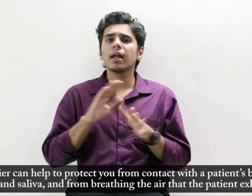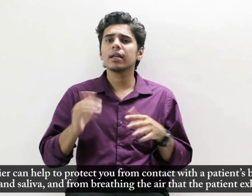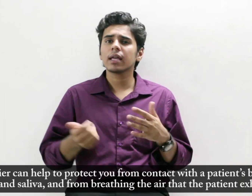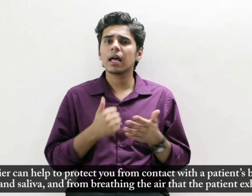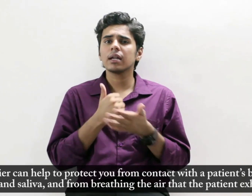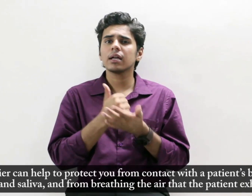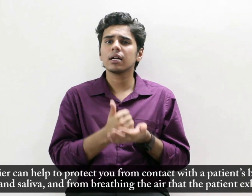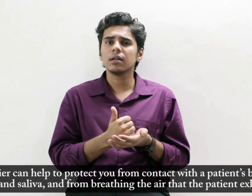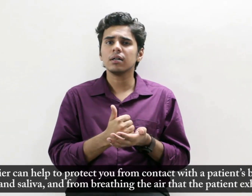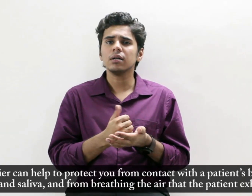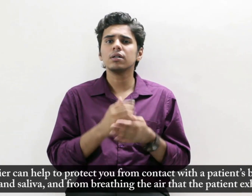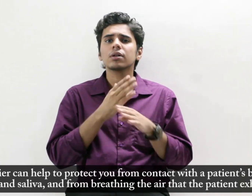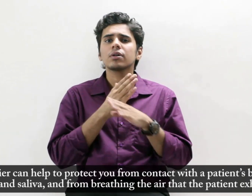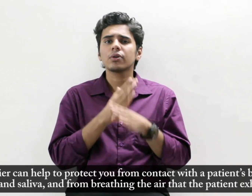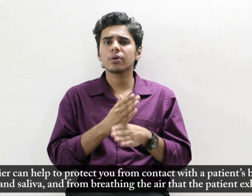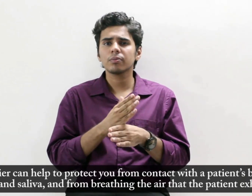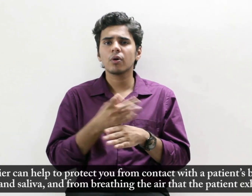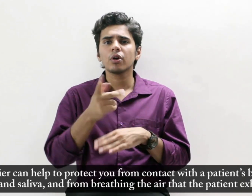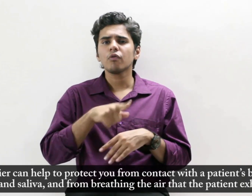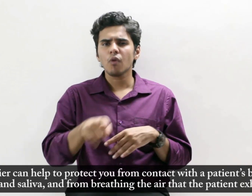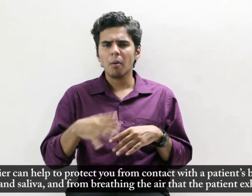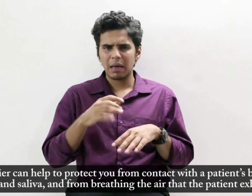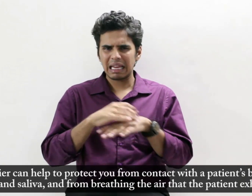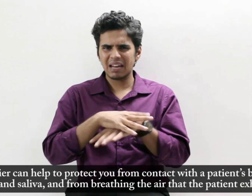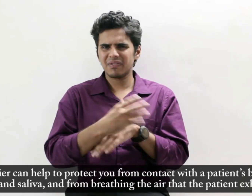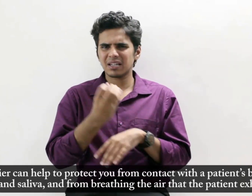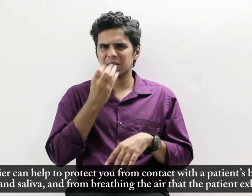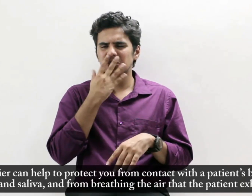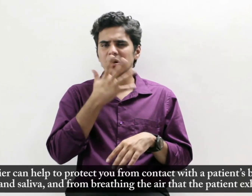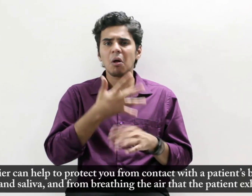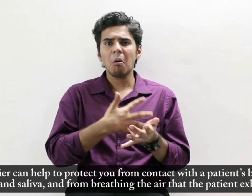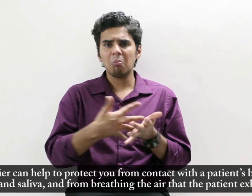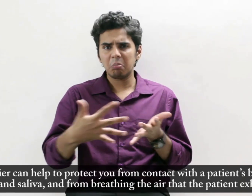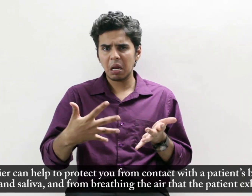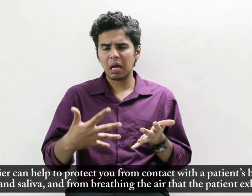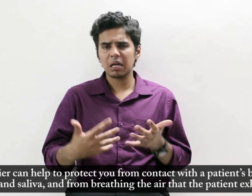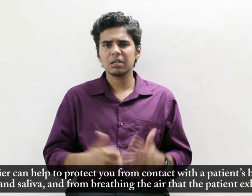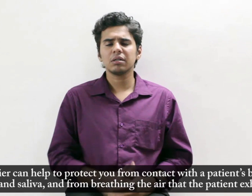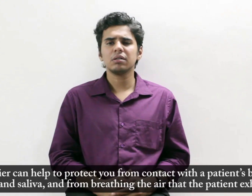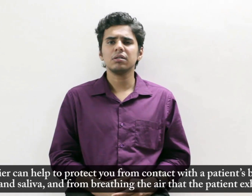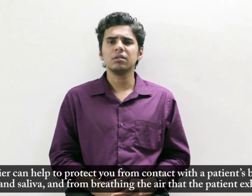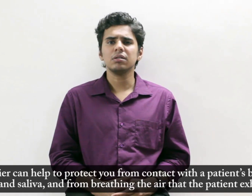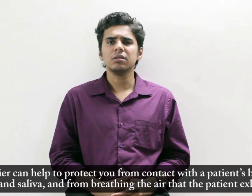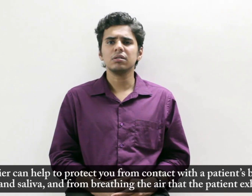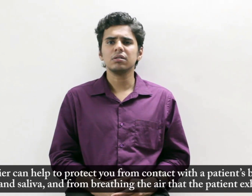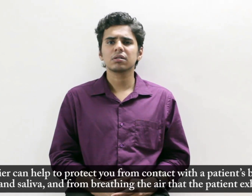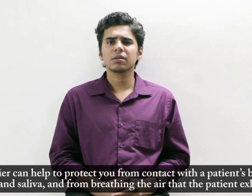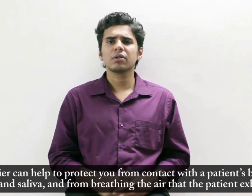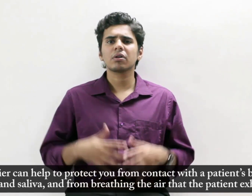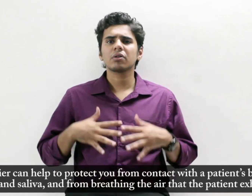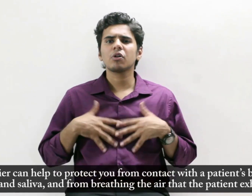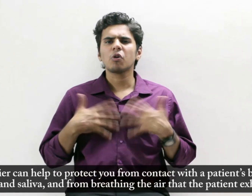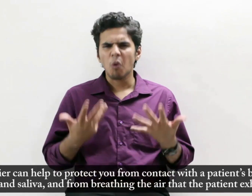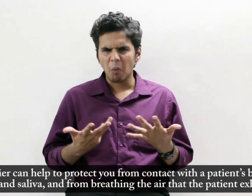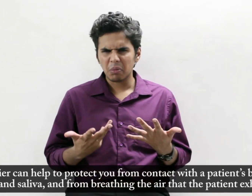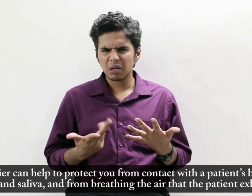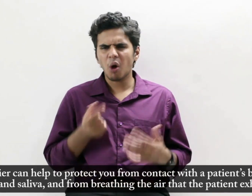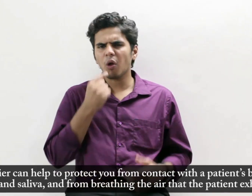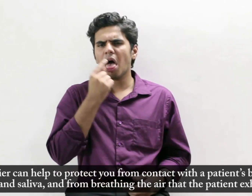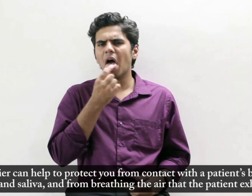This barrier can help to protect you from contact with patient's blood, vomitus, and saliva, and from breathing